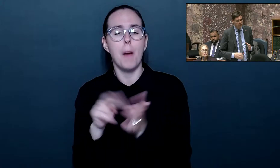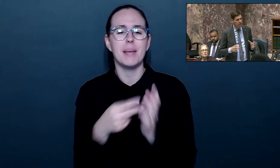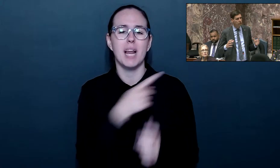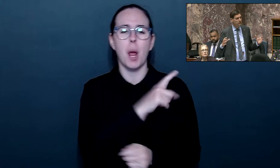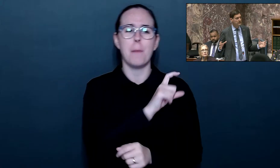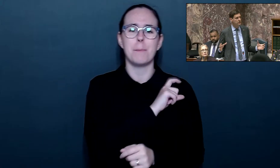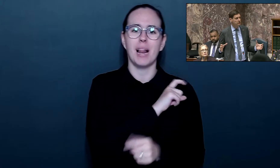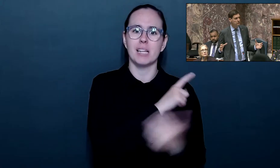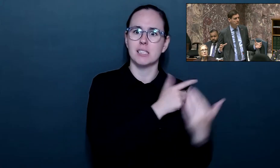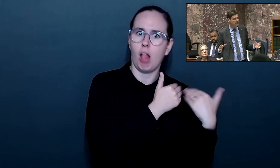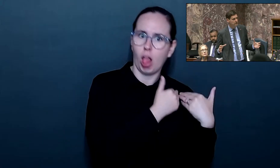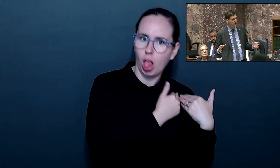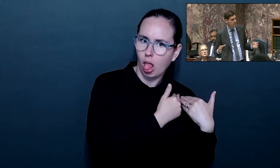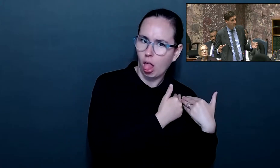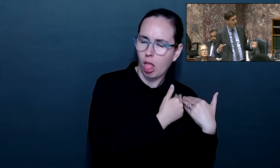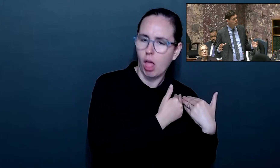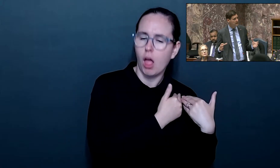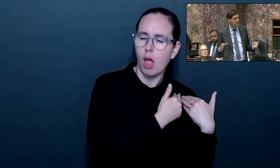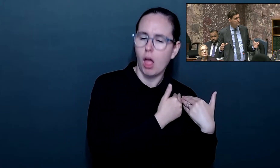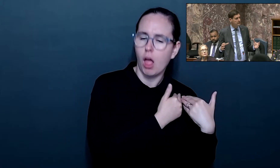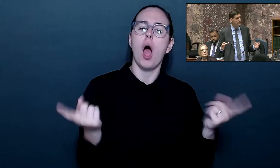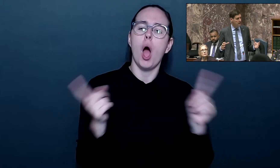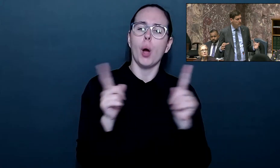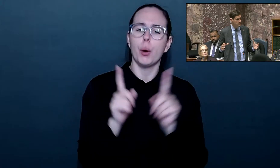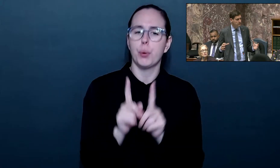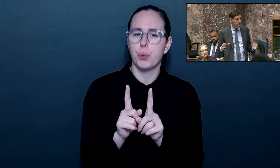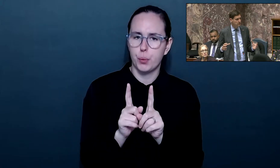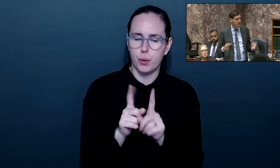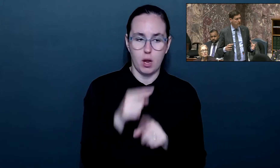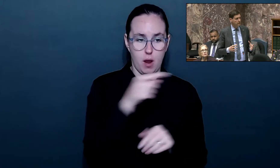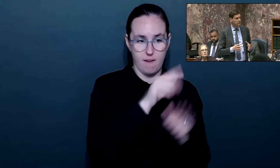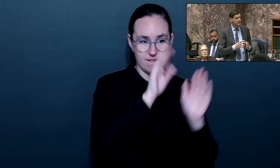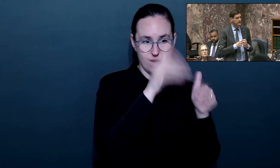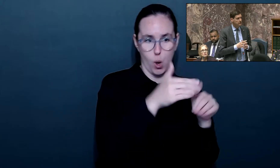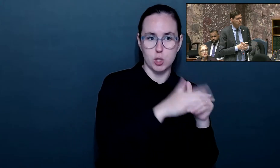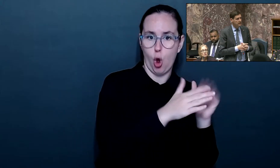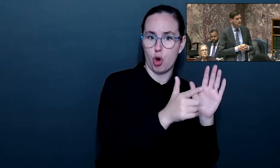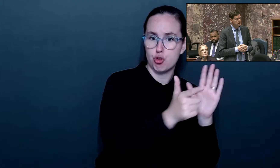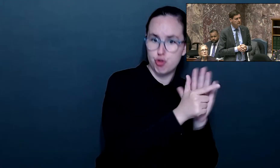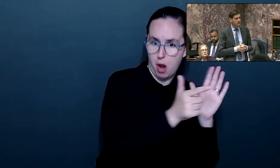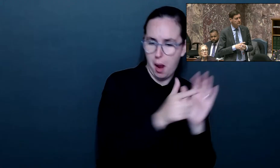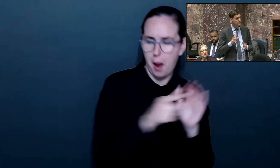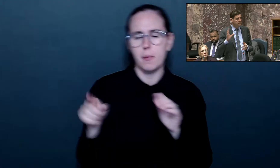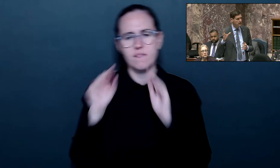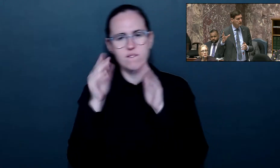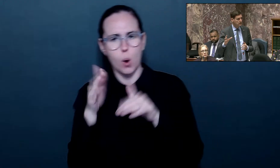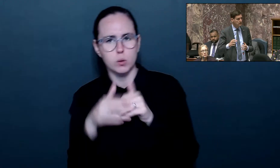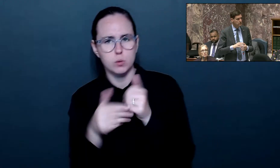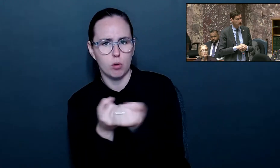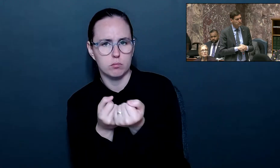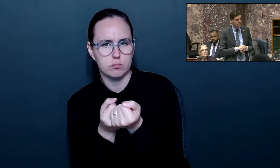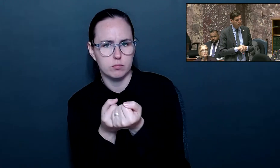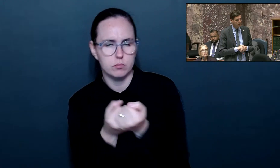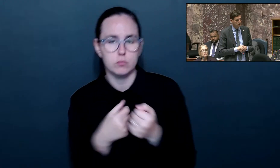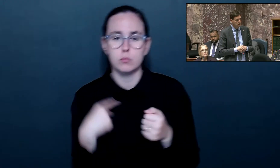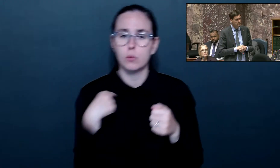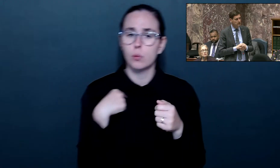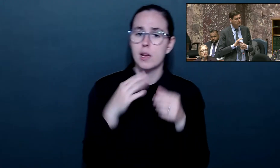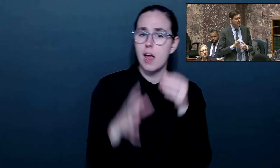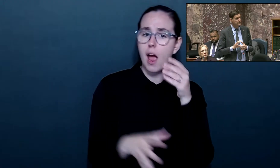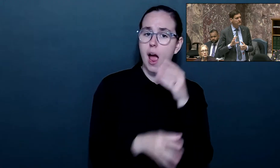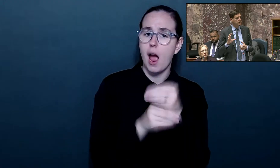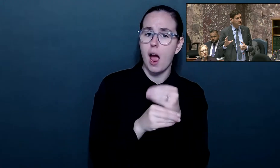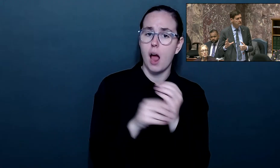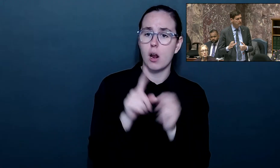building 140 additional mental health beds at hospitals. We opened 10 new beds just the other day, Surrey pretrial,